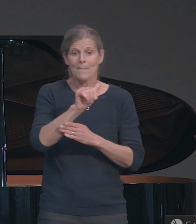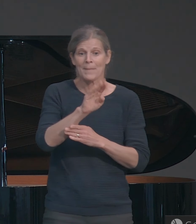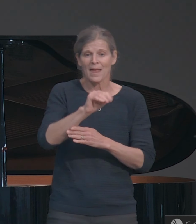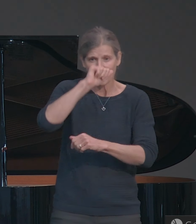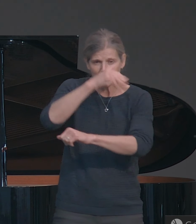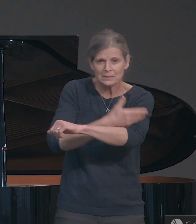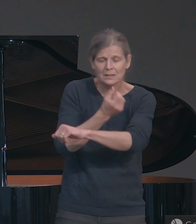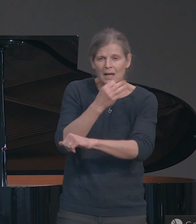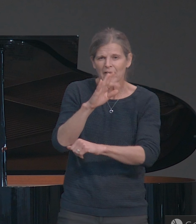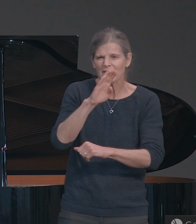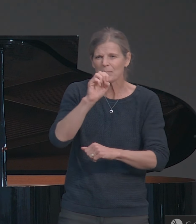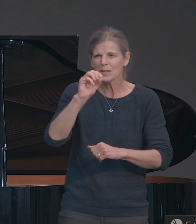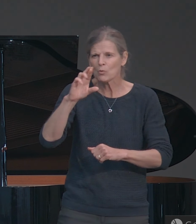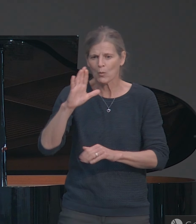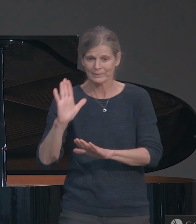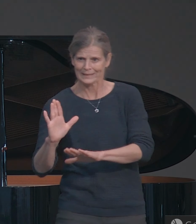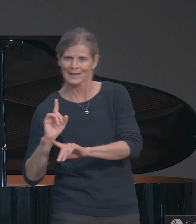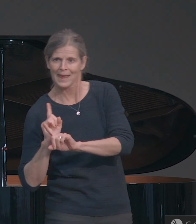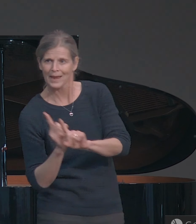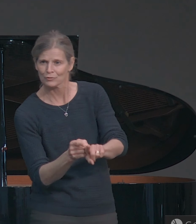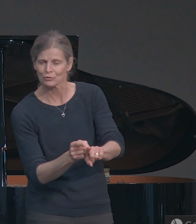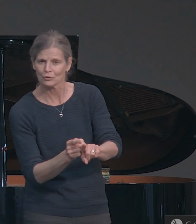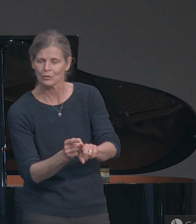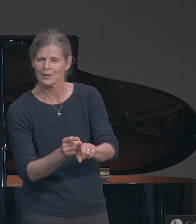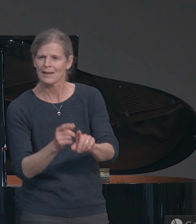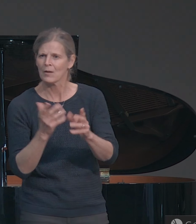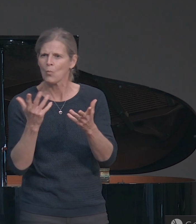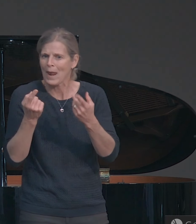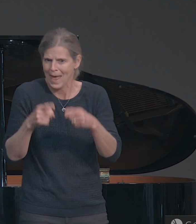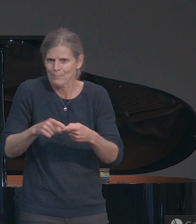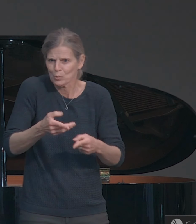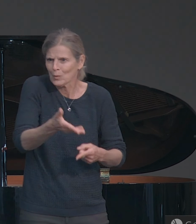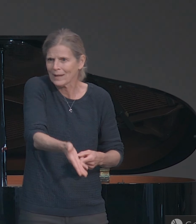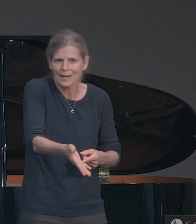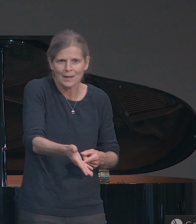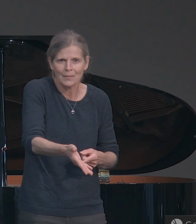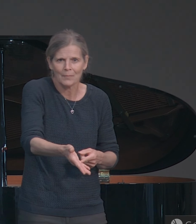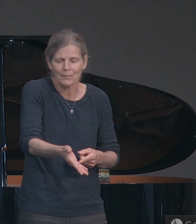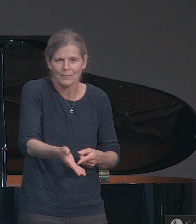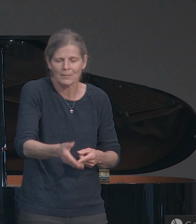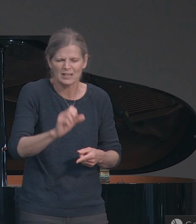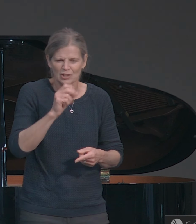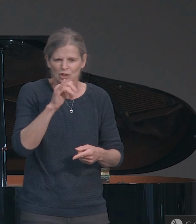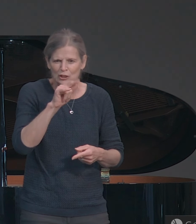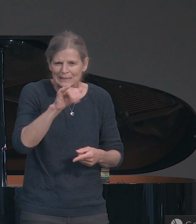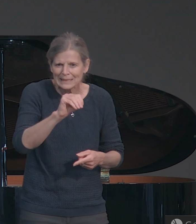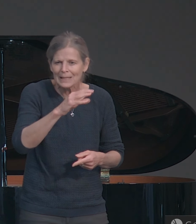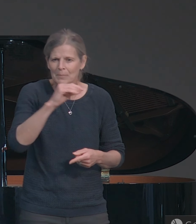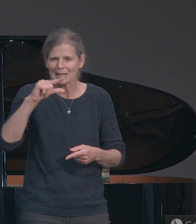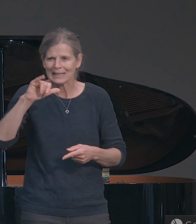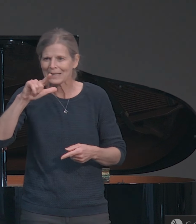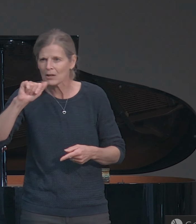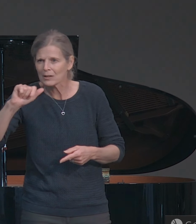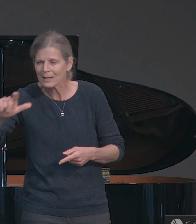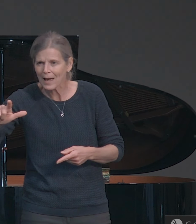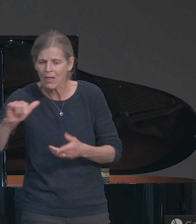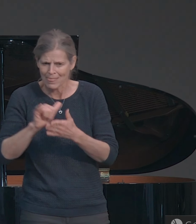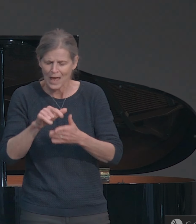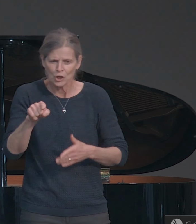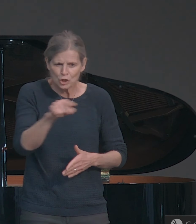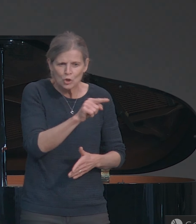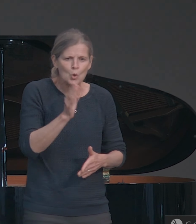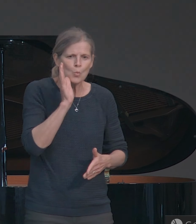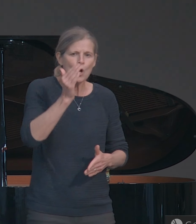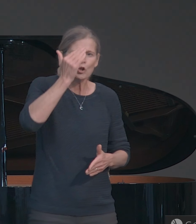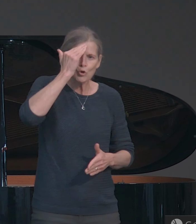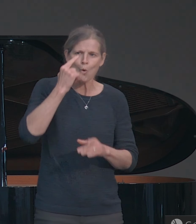the son of Beor, answered him, and what happened to him, Chittim and Gilgal, that you may know